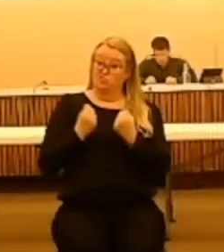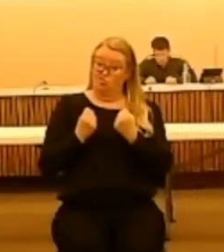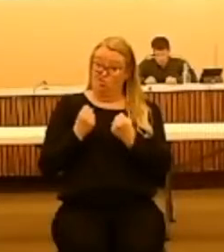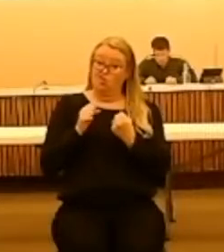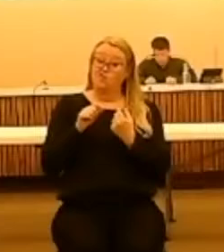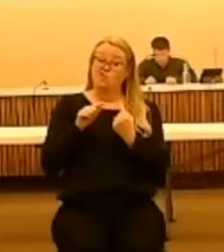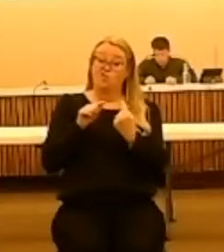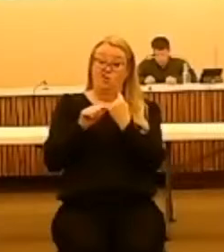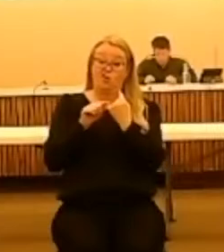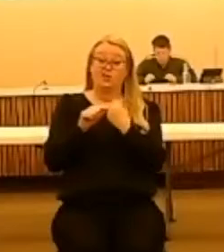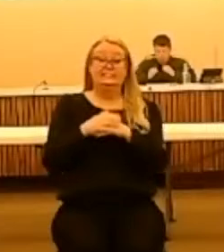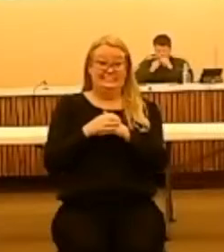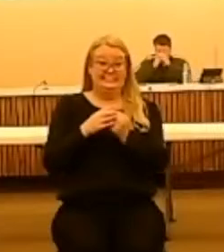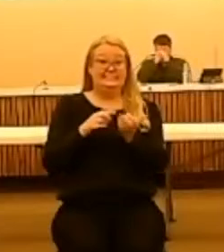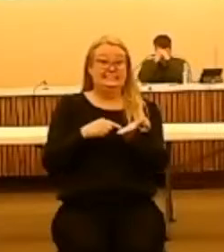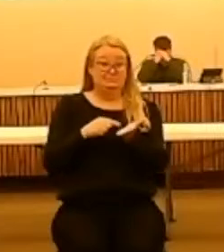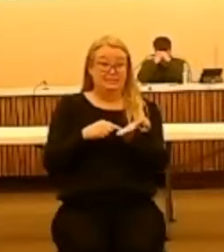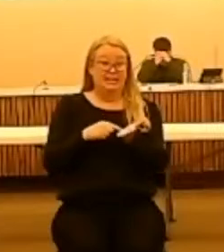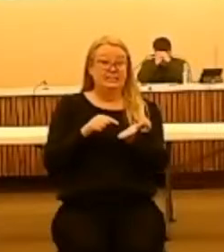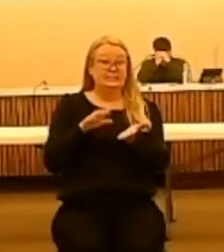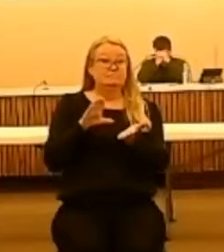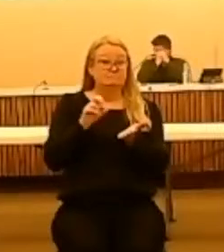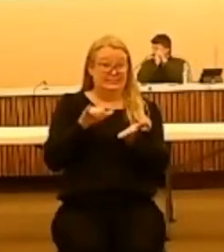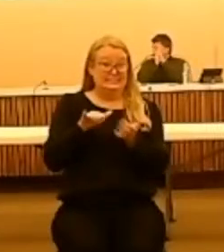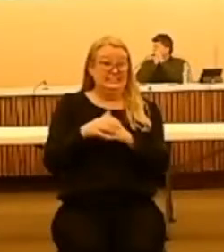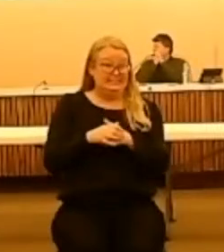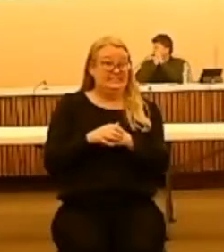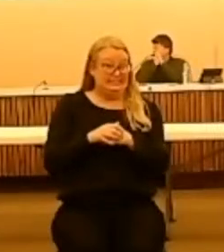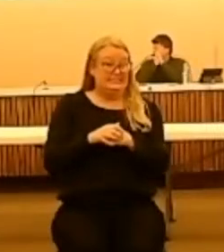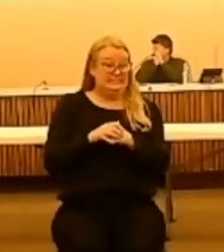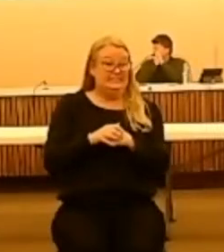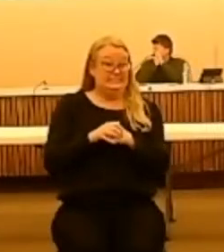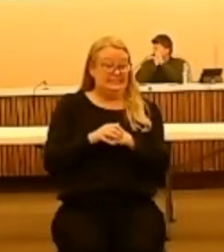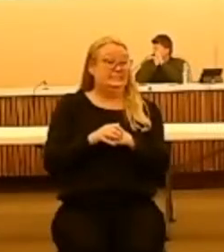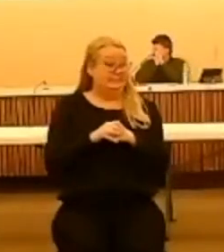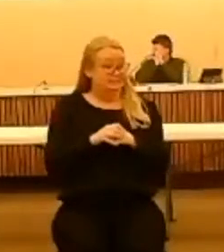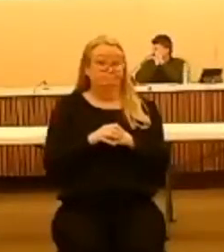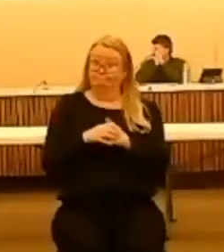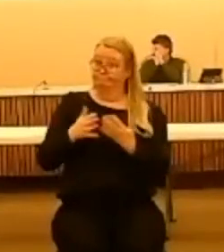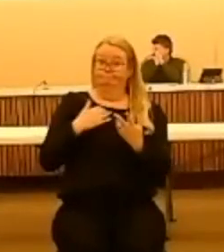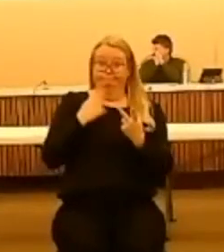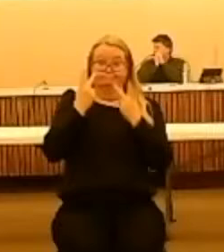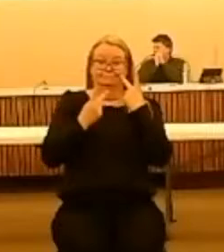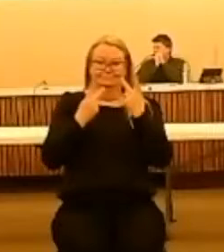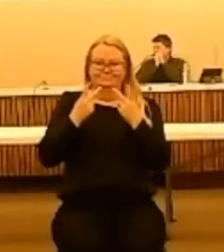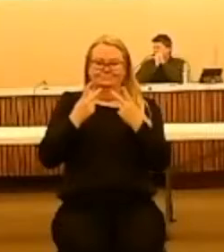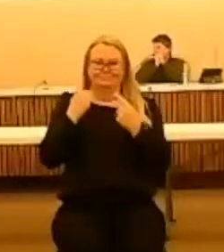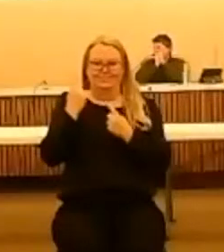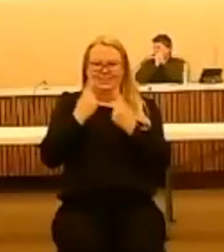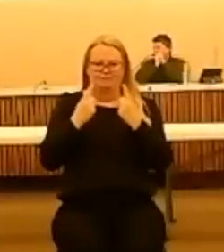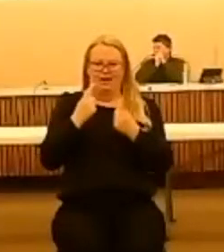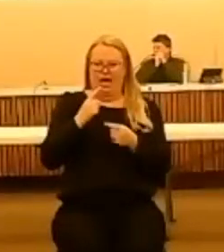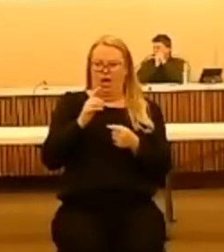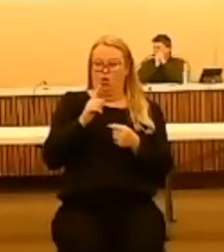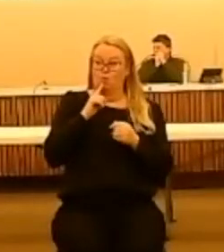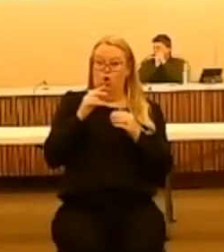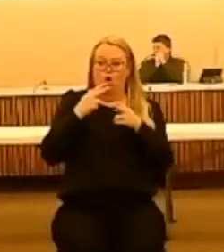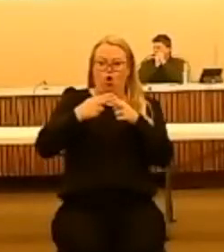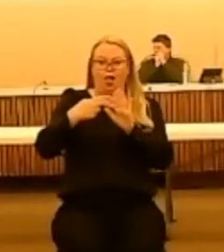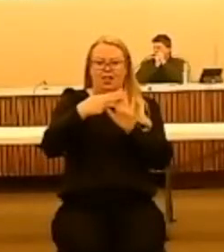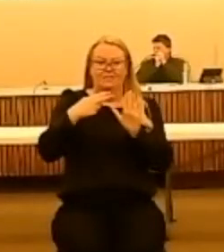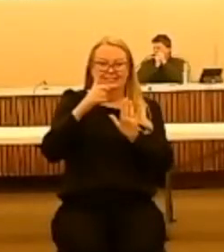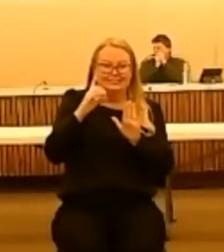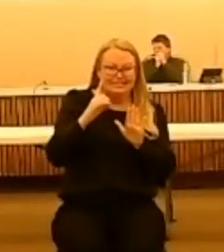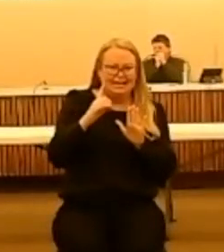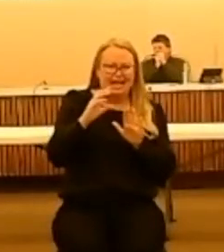of the day, it's on the seeker, it's at a D or an F is what I'm looking at here. I